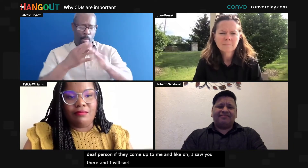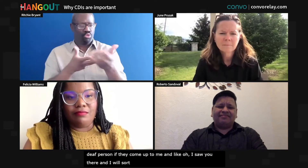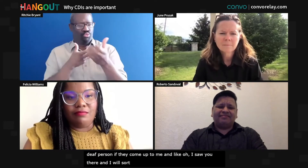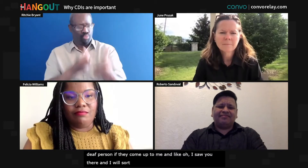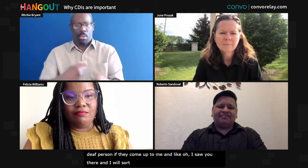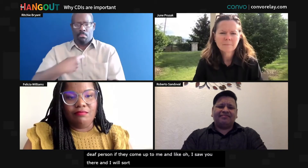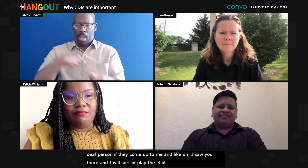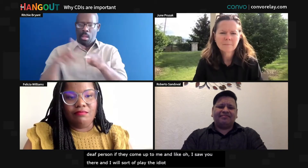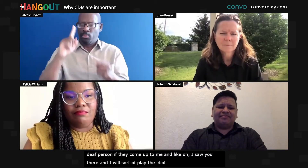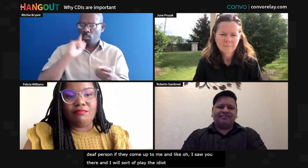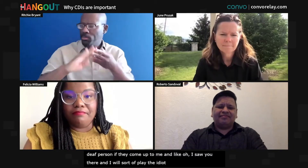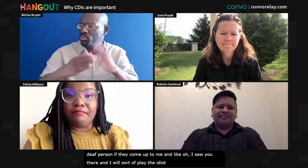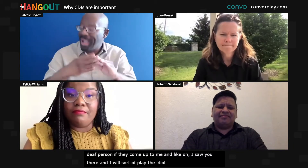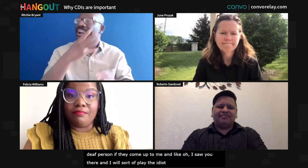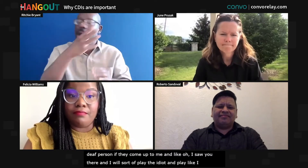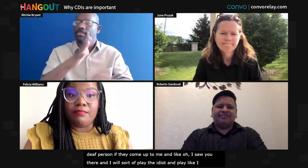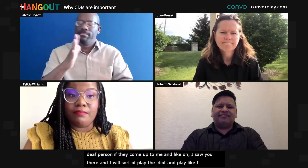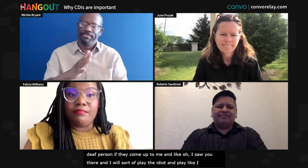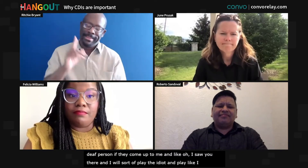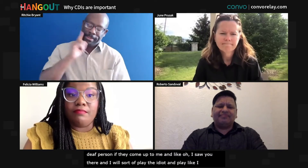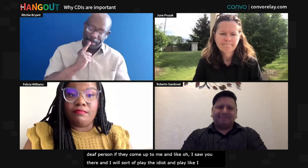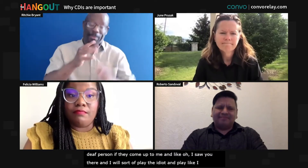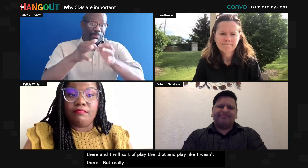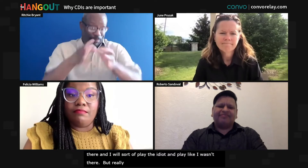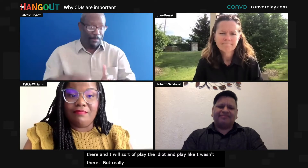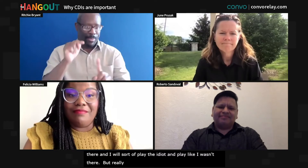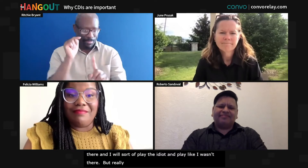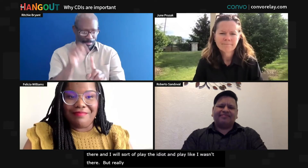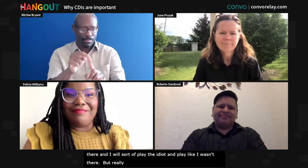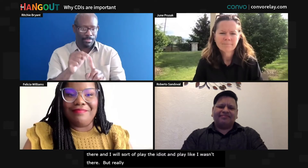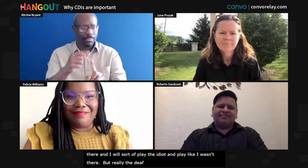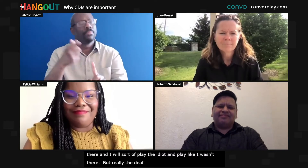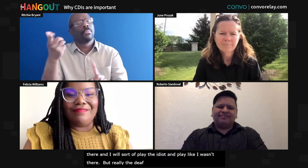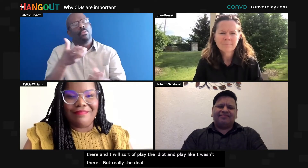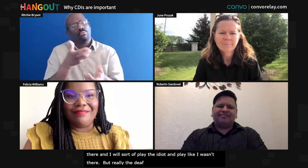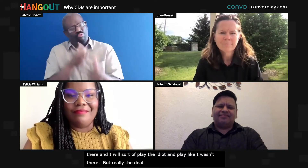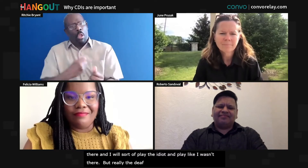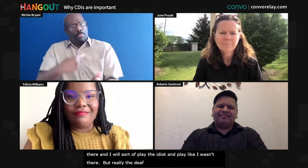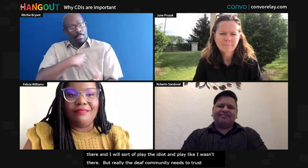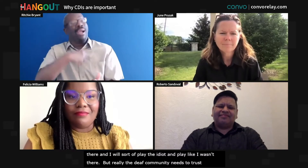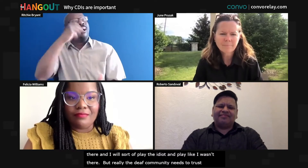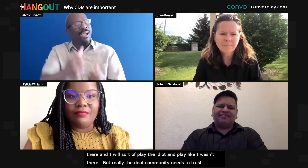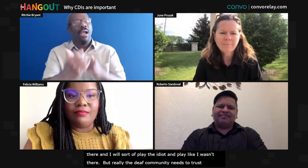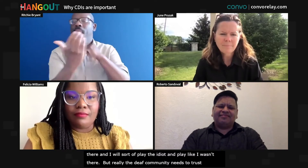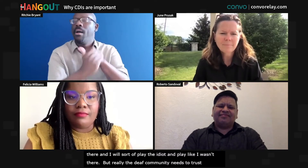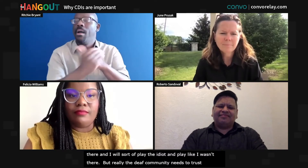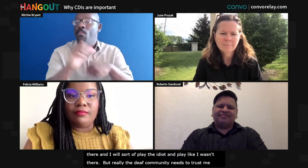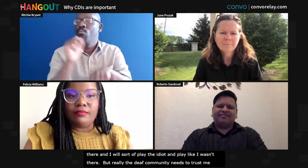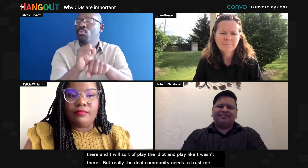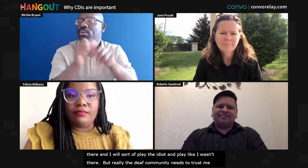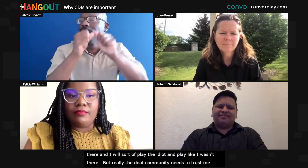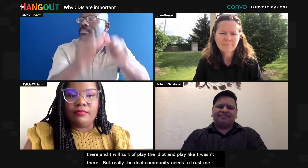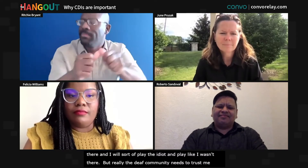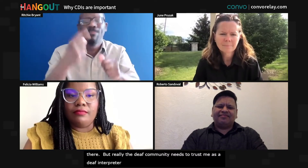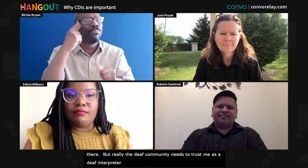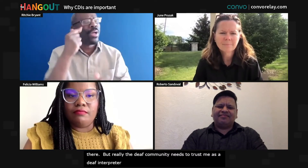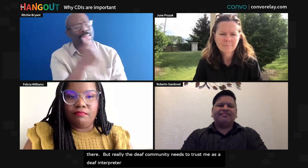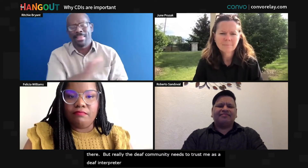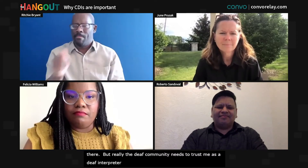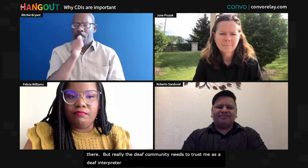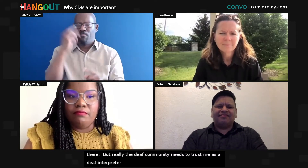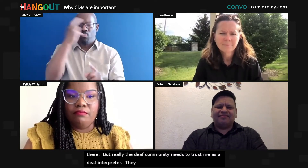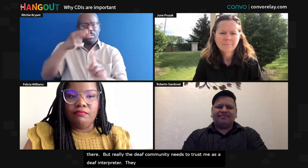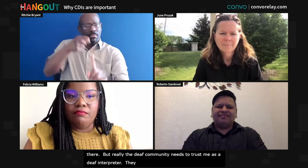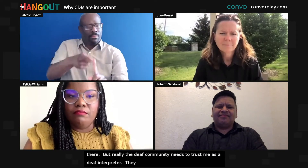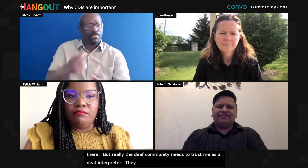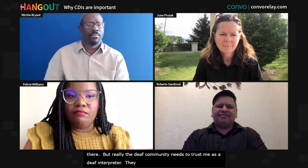wasn't there. But really, the deaf community needs to trust me as a deaf interpreter. They need to trust me. And